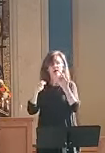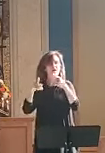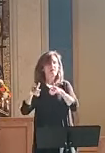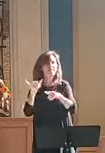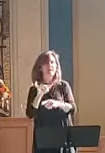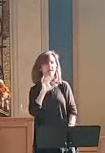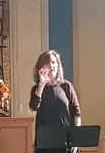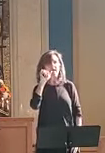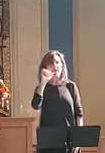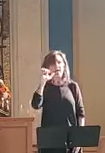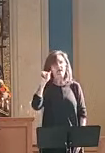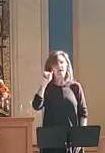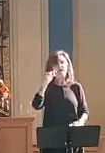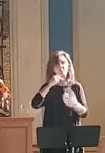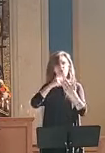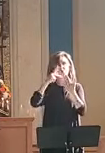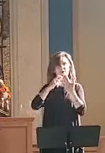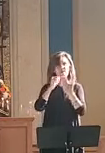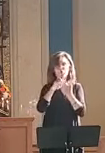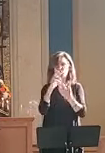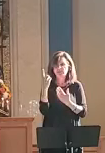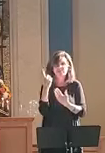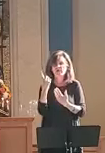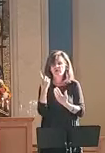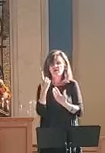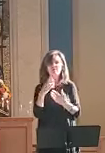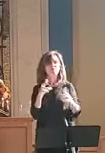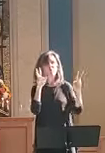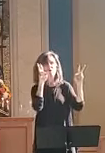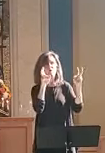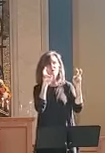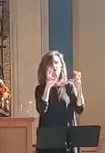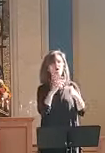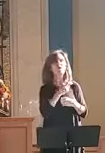like an AA program, or something for at-risk youth,